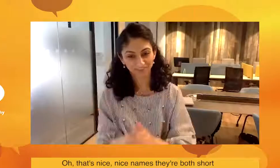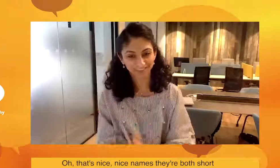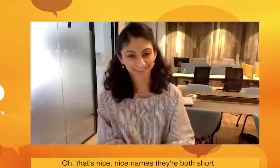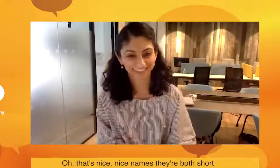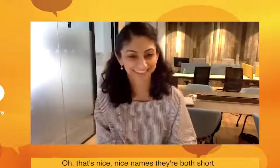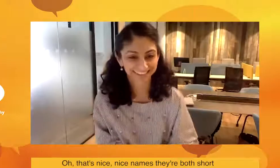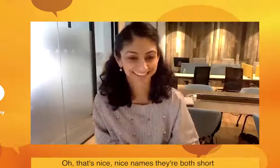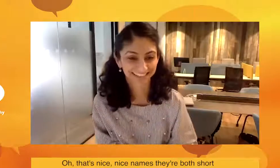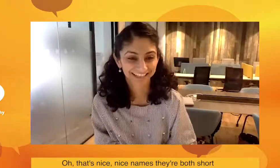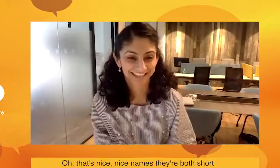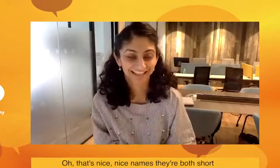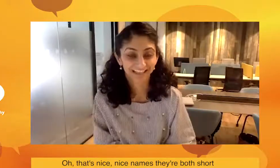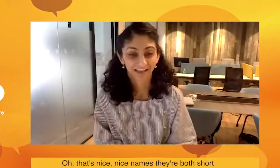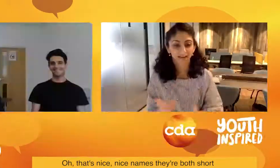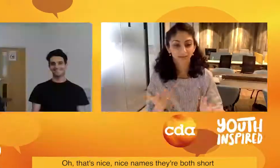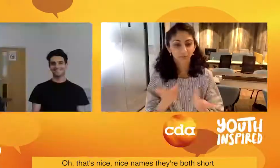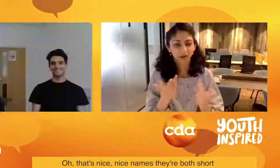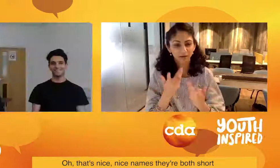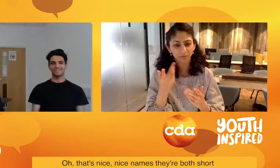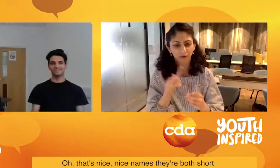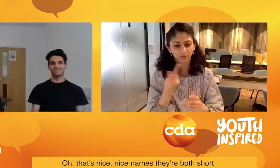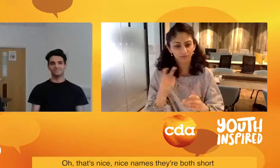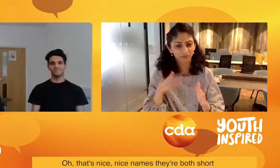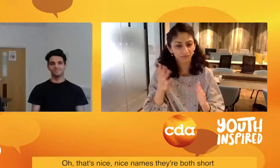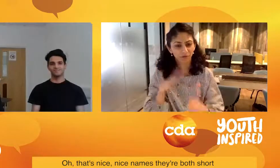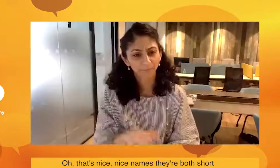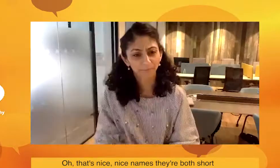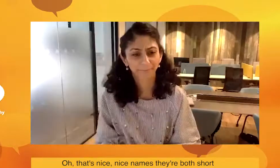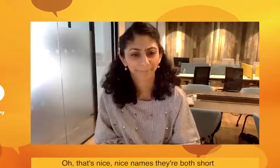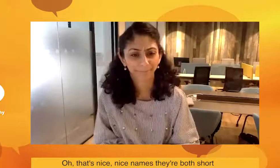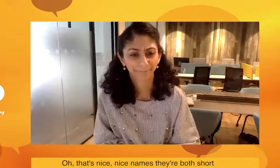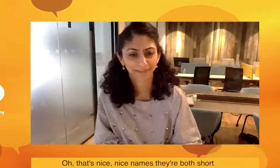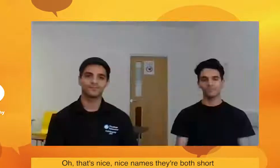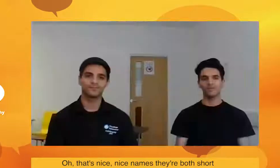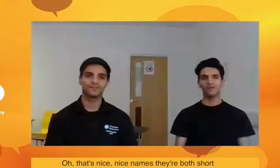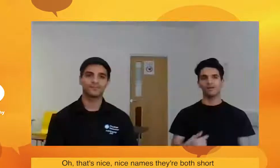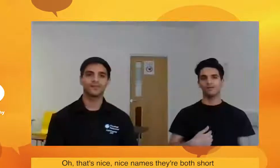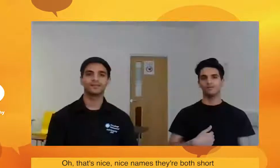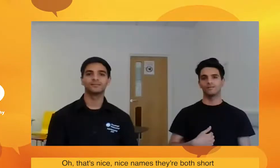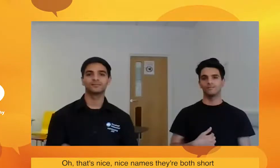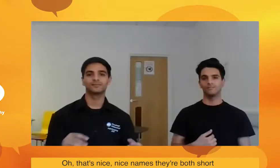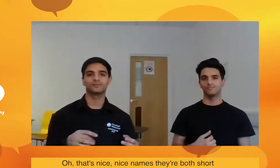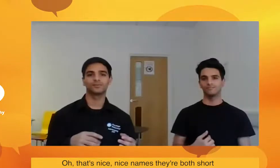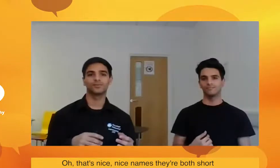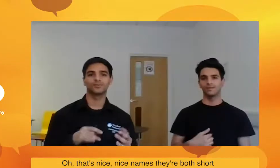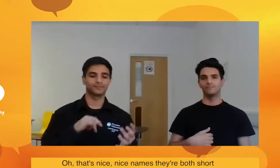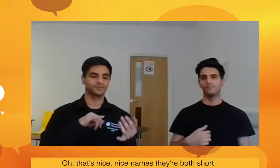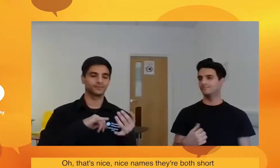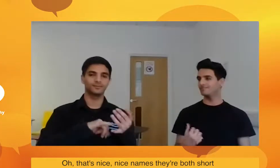Oh, that's nice names. They're both short, Nick and Erik. So where are you from?